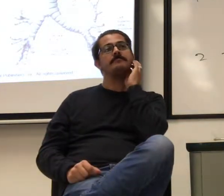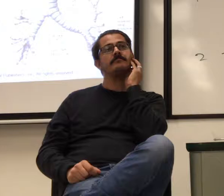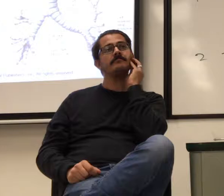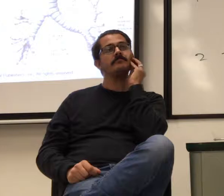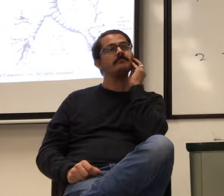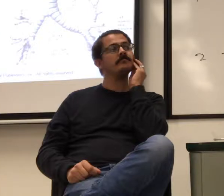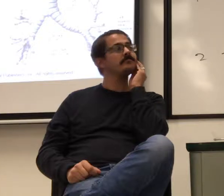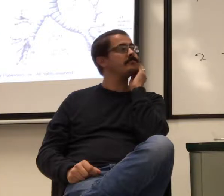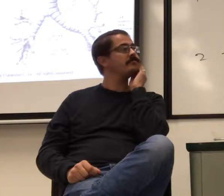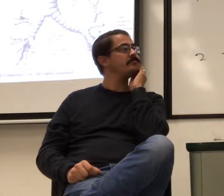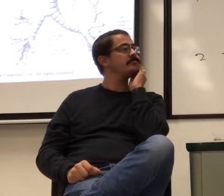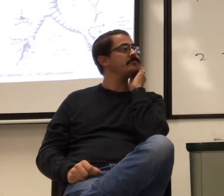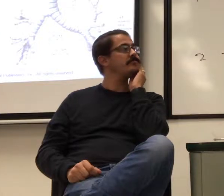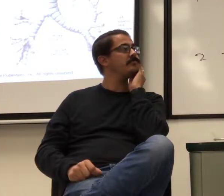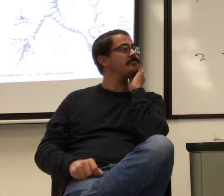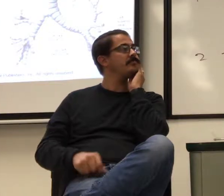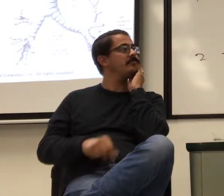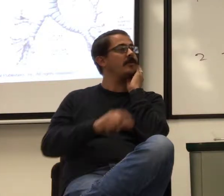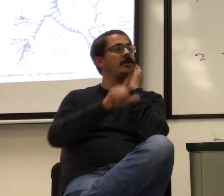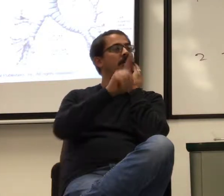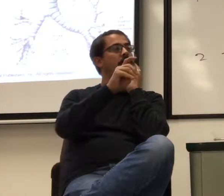bronchi, that goes to the right lung.